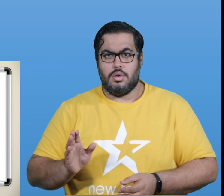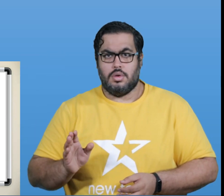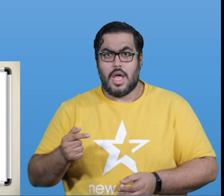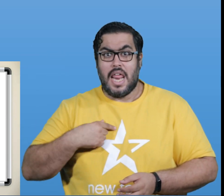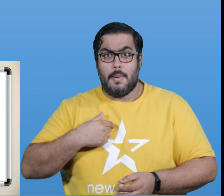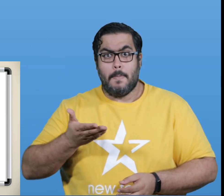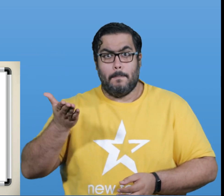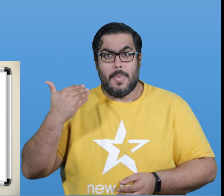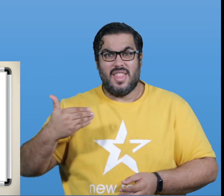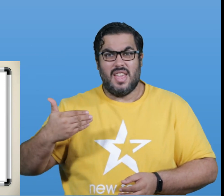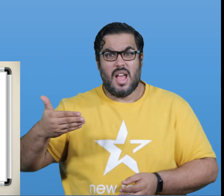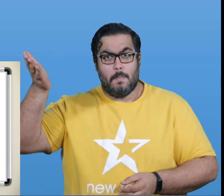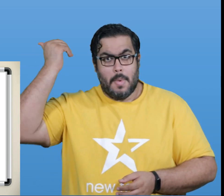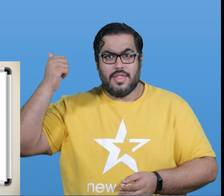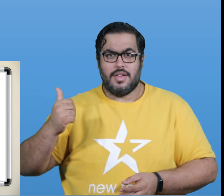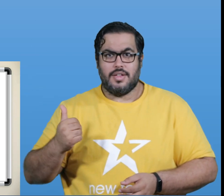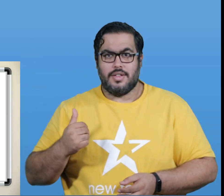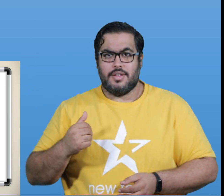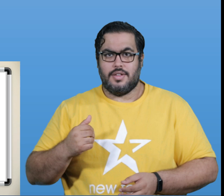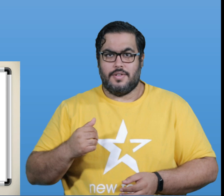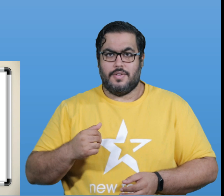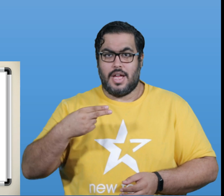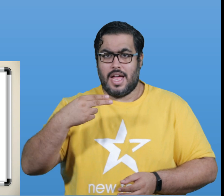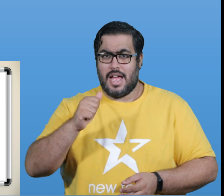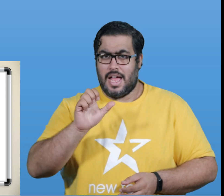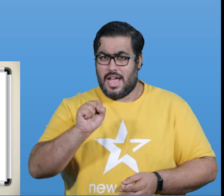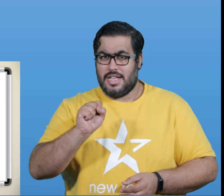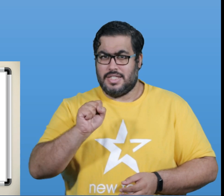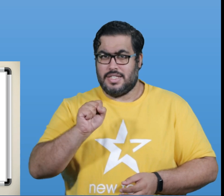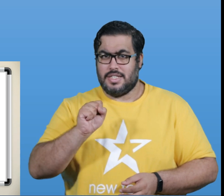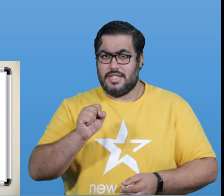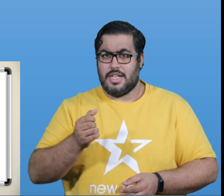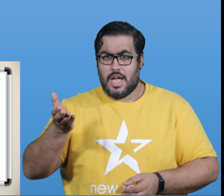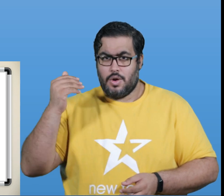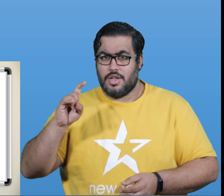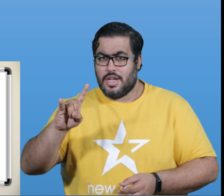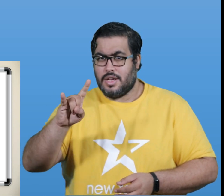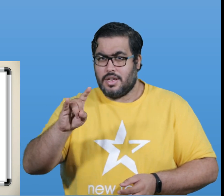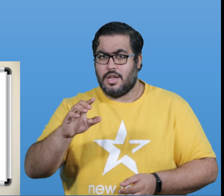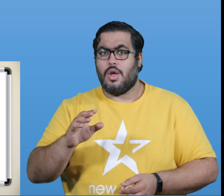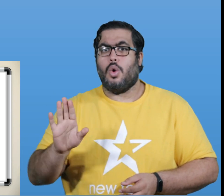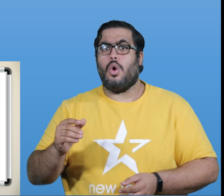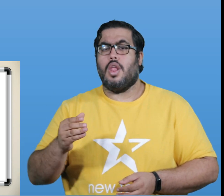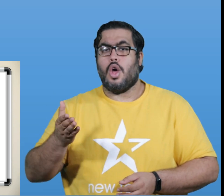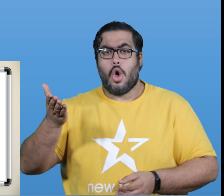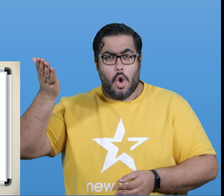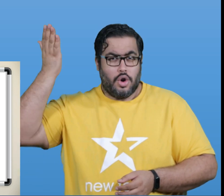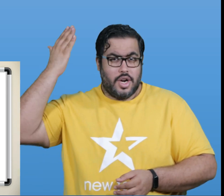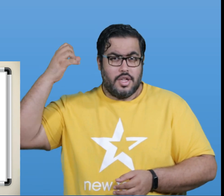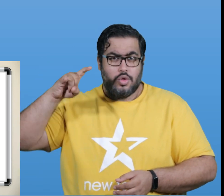So has already taken, B, already took, C, will have already taken,